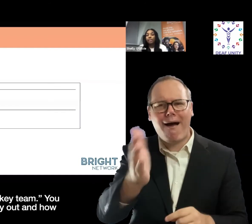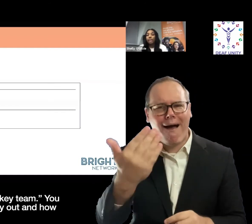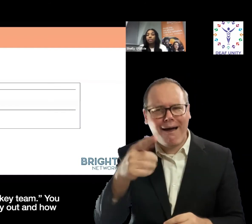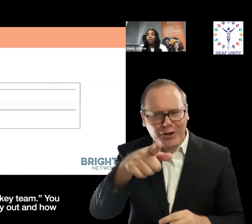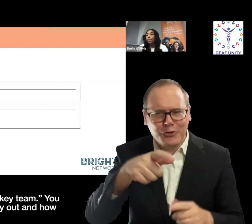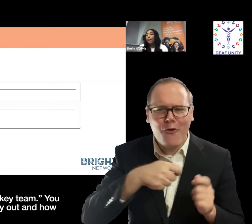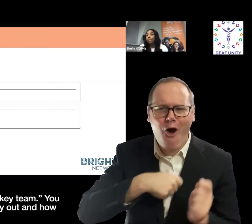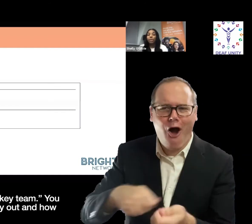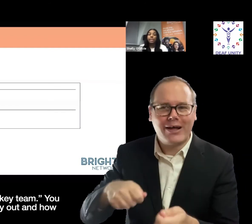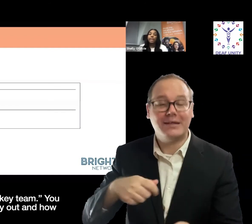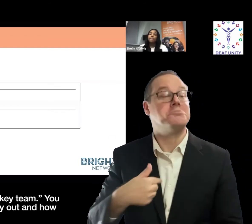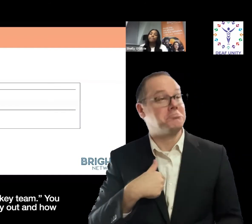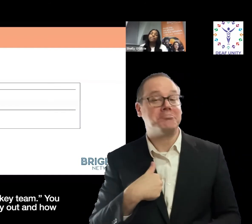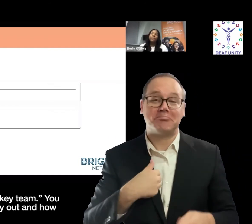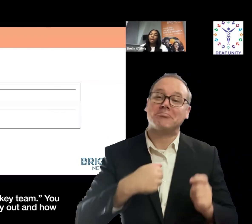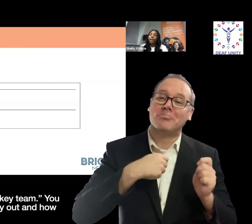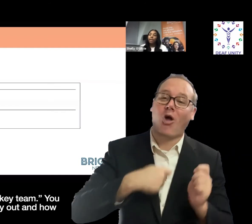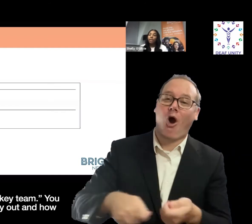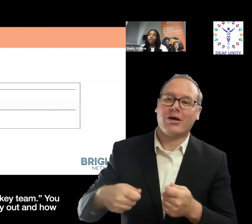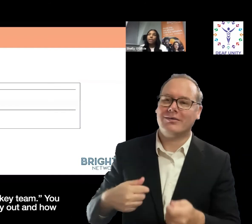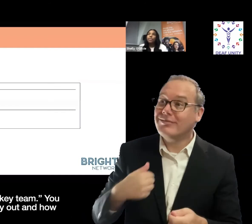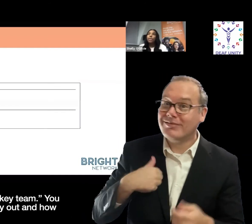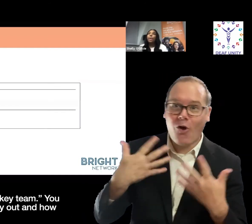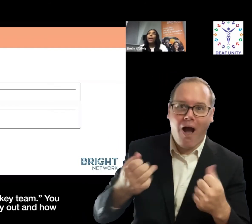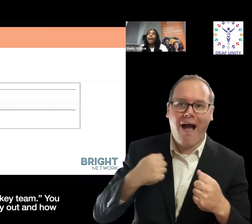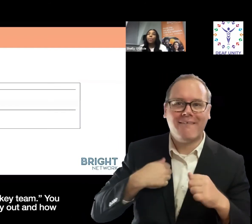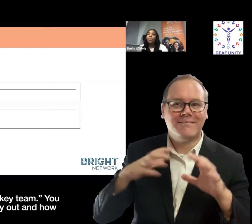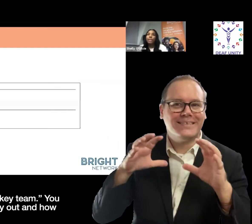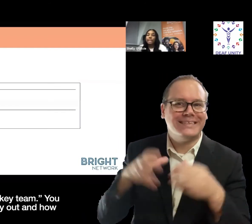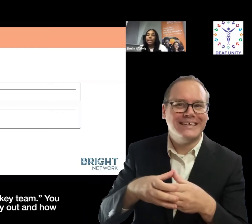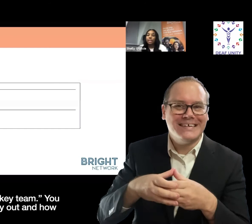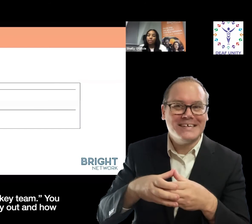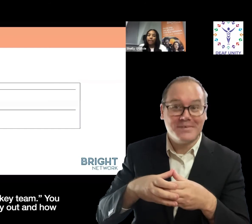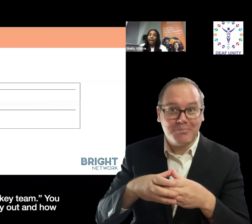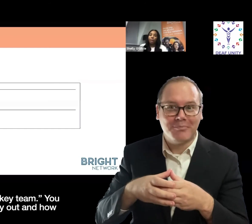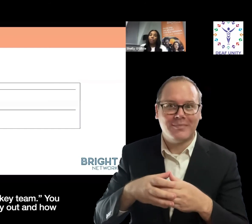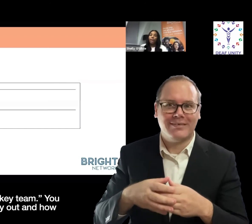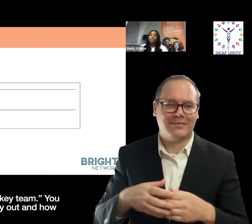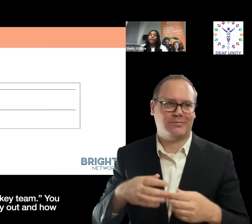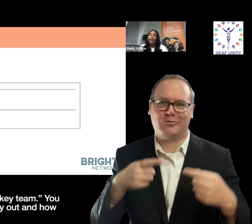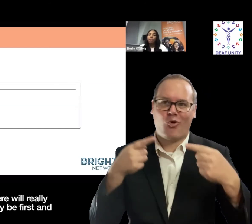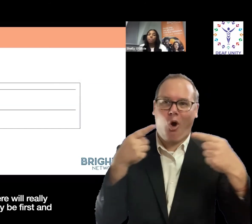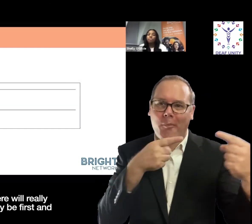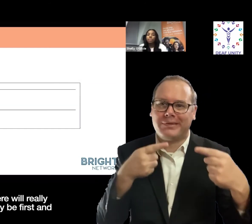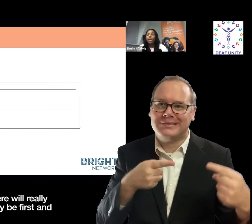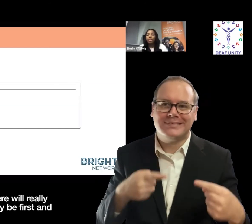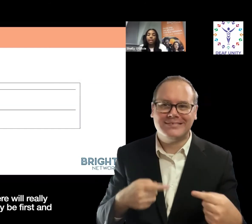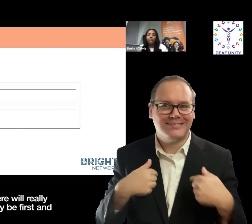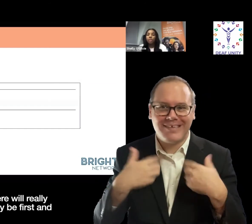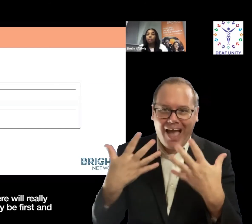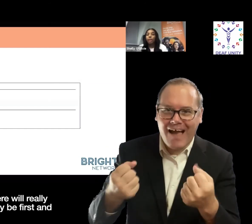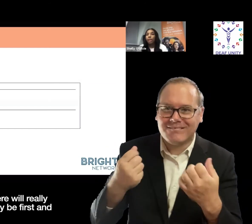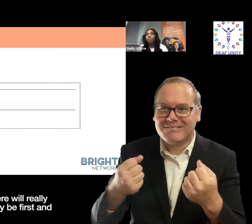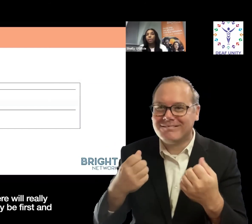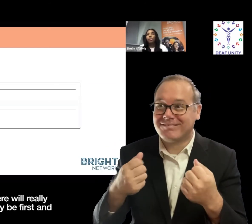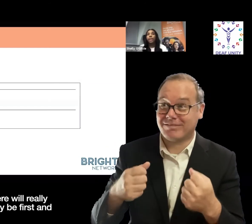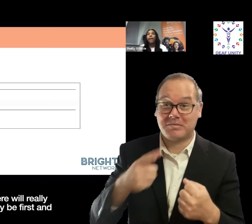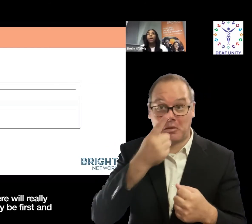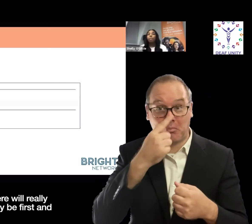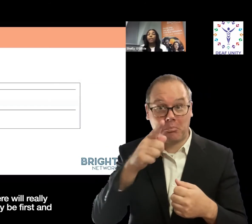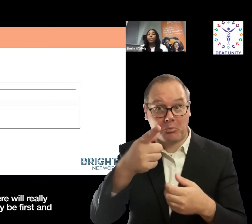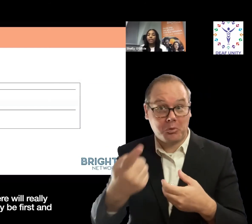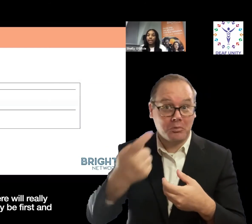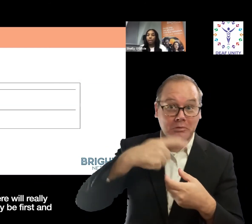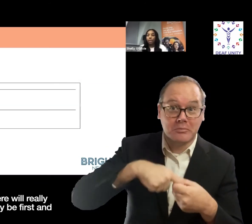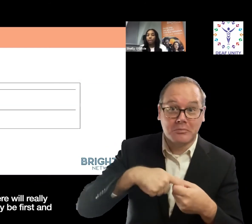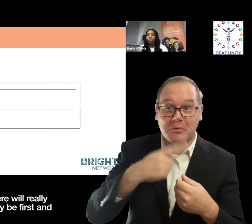nicely into the team because we have a hockey team. You never know how these things will play out, and how certain things that you might put on there